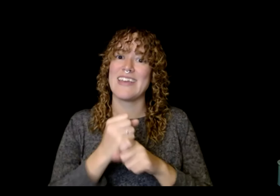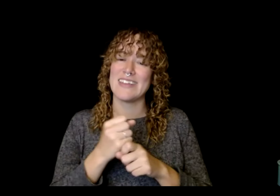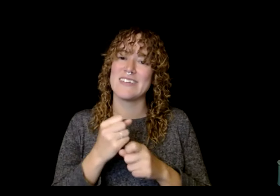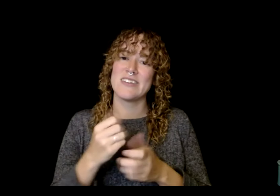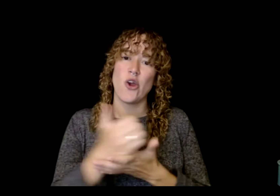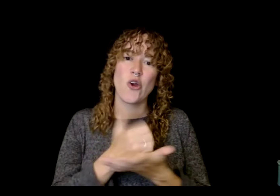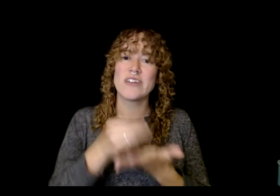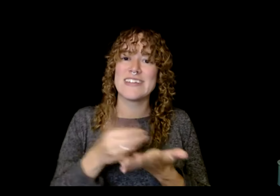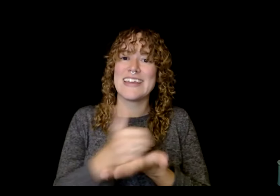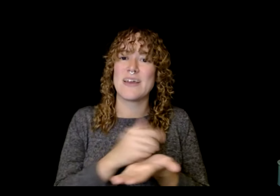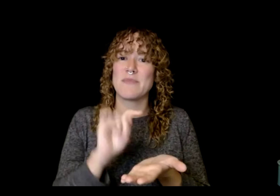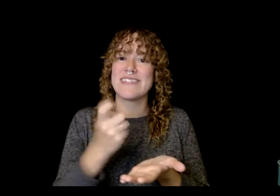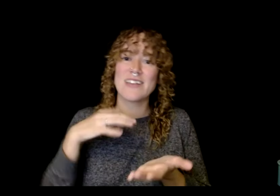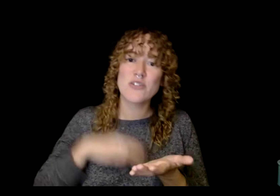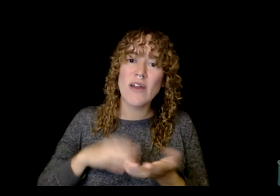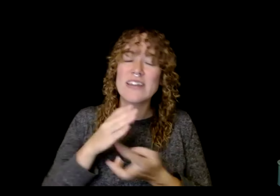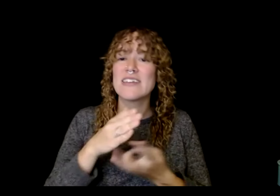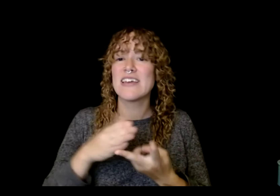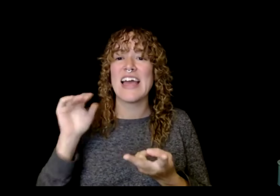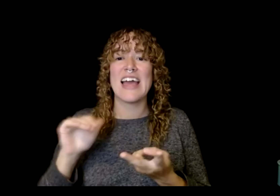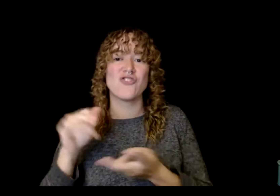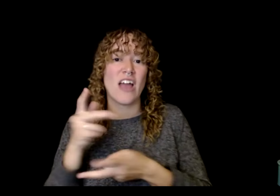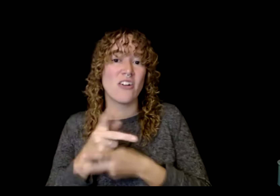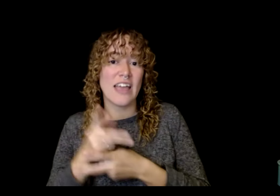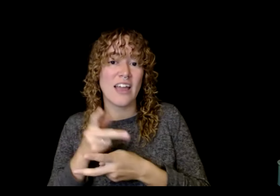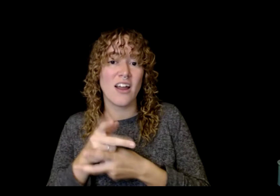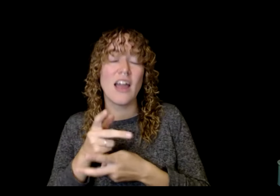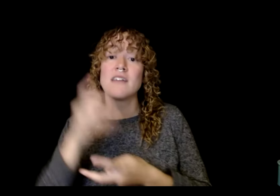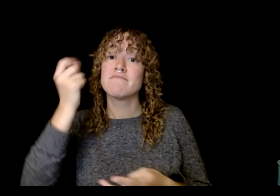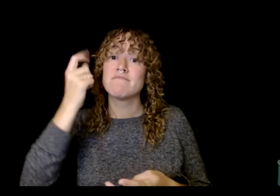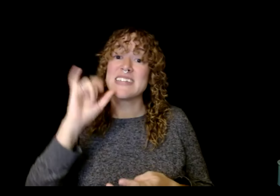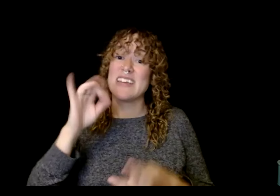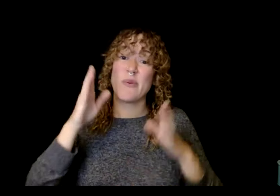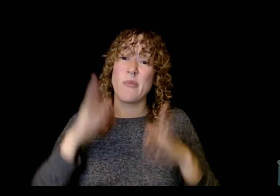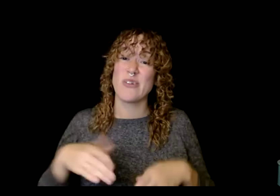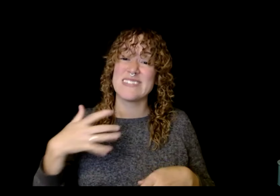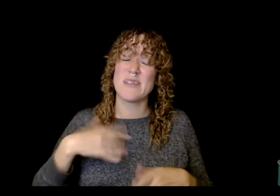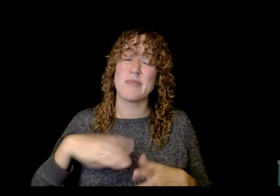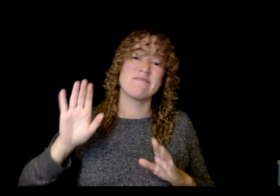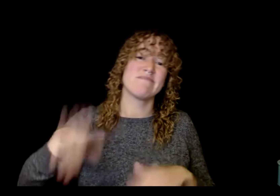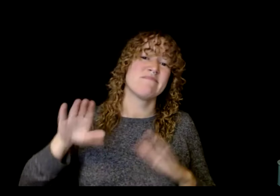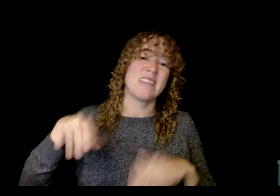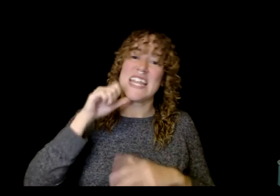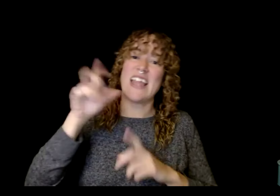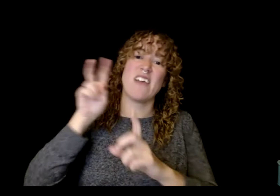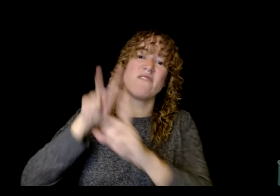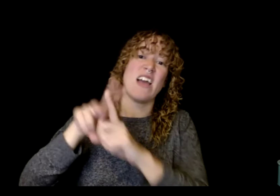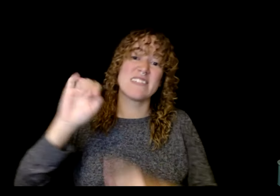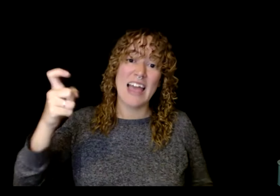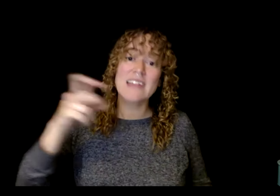tax credits, for people that tend to not file their taxes, they're really missing out on a lot of